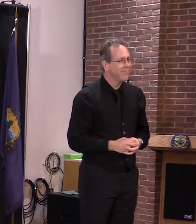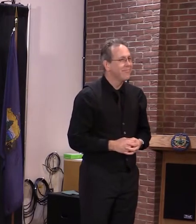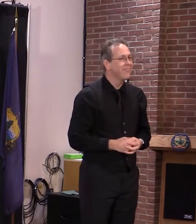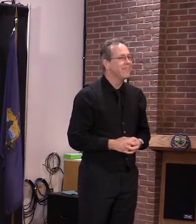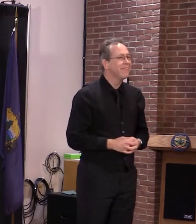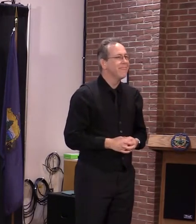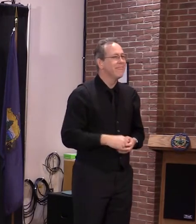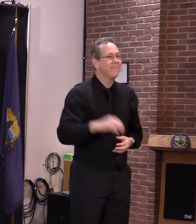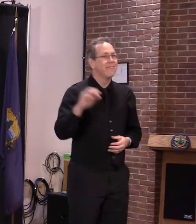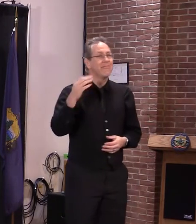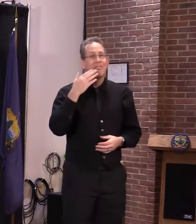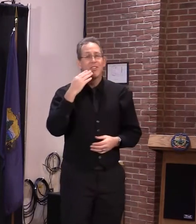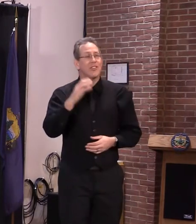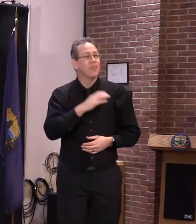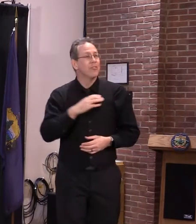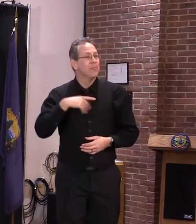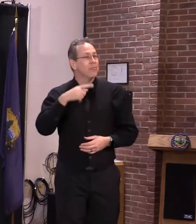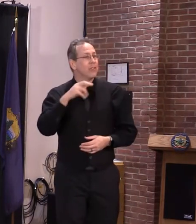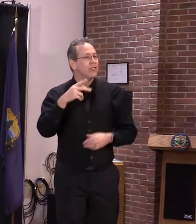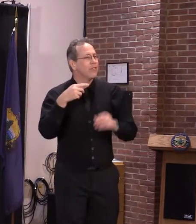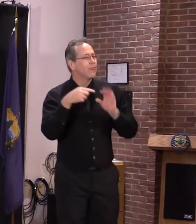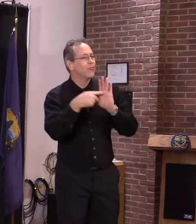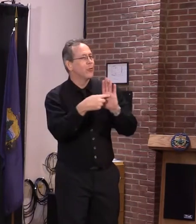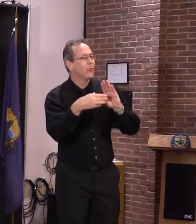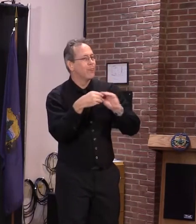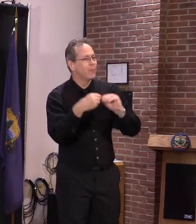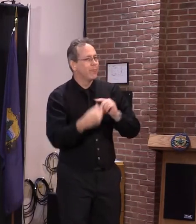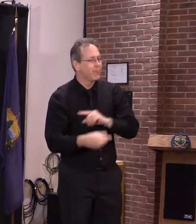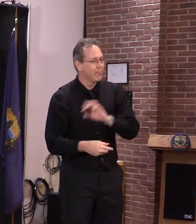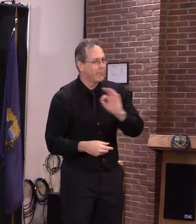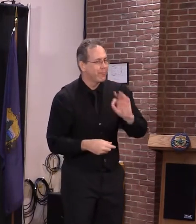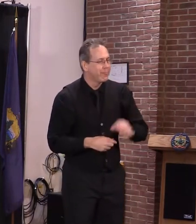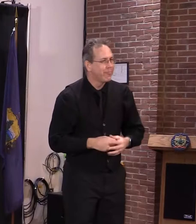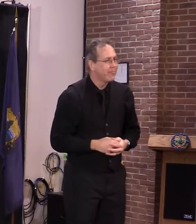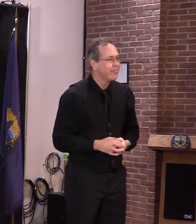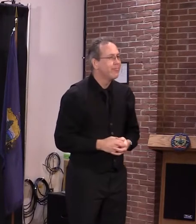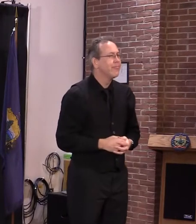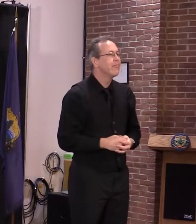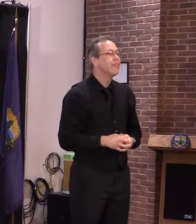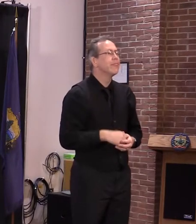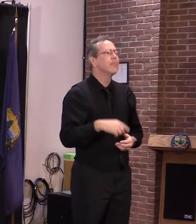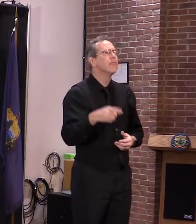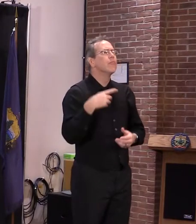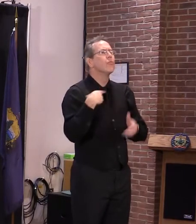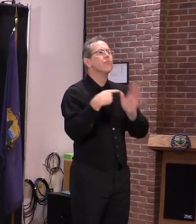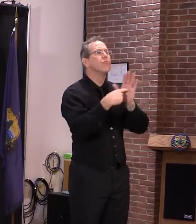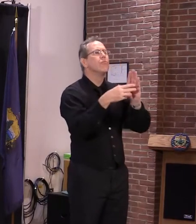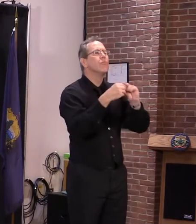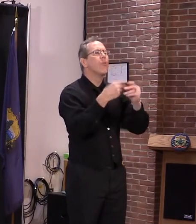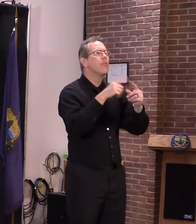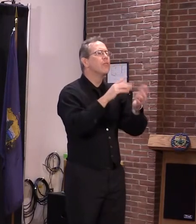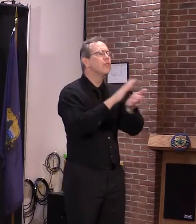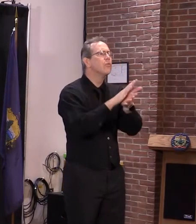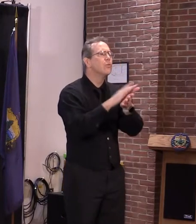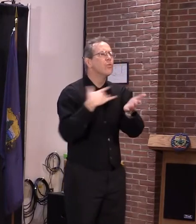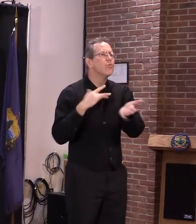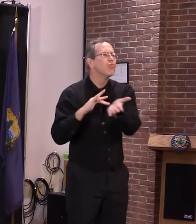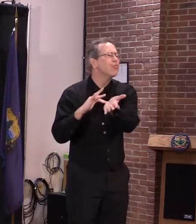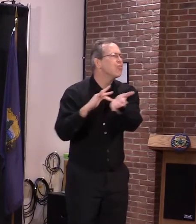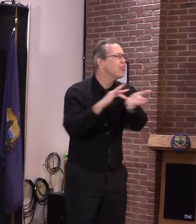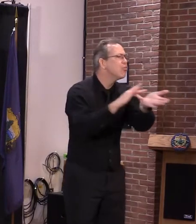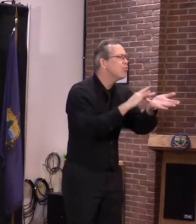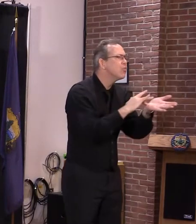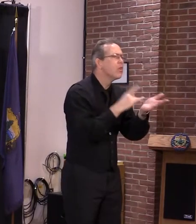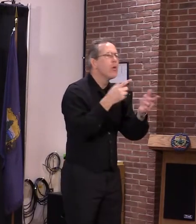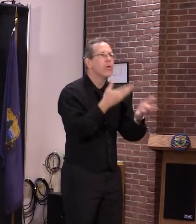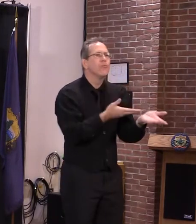Thank you, Commissioner Picek. Good afternoon. Many of our school districts are now transitioning to our new test at home strategy.